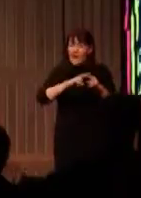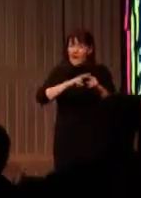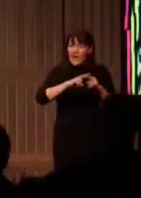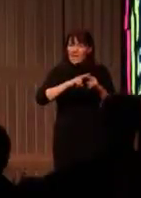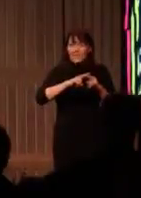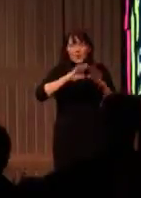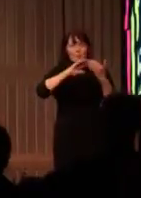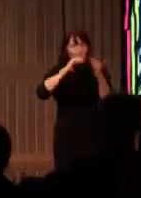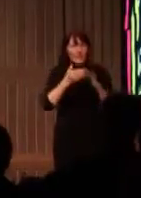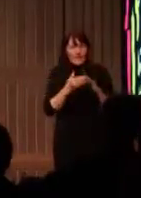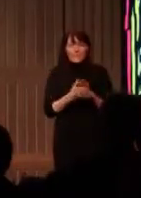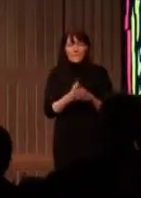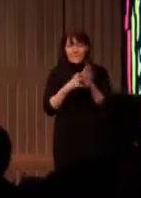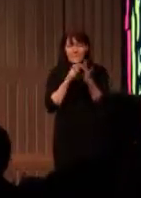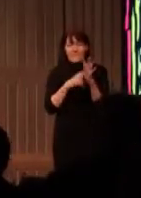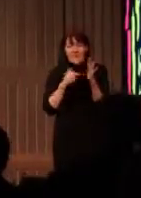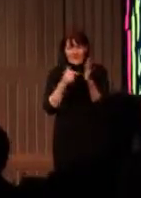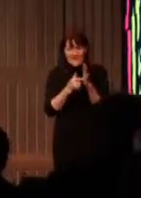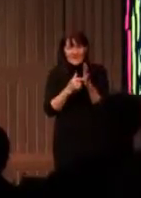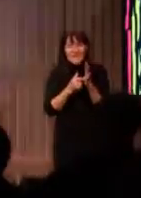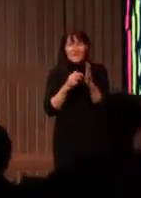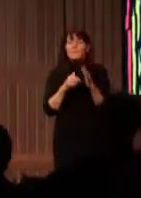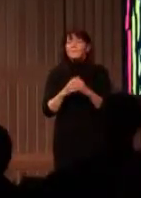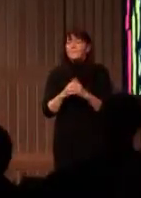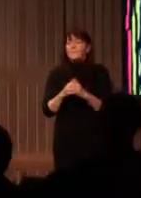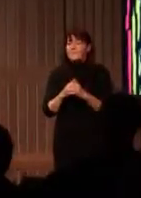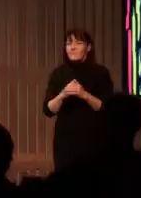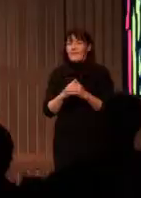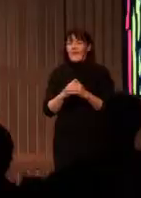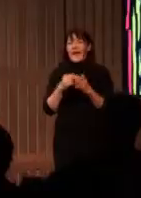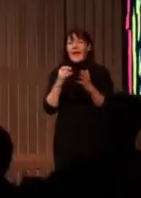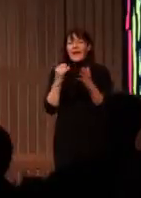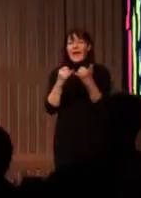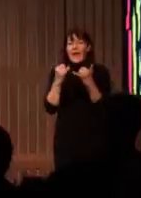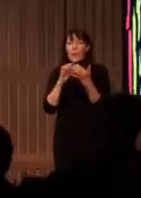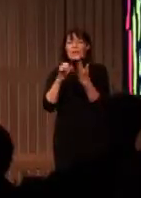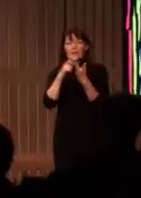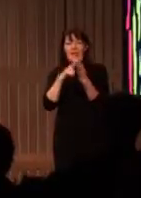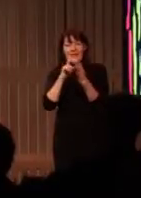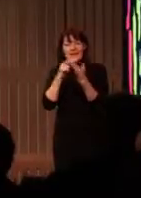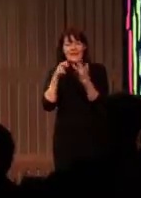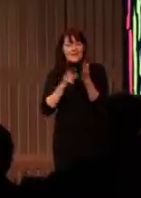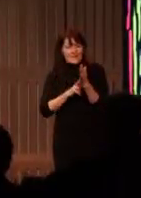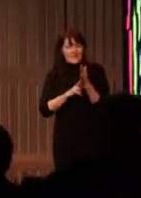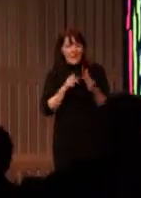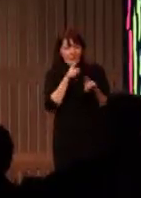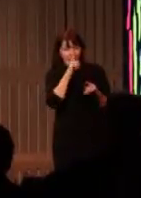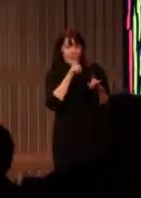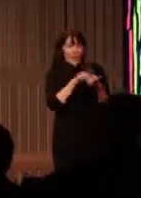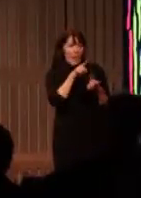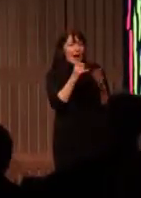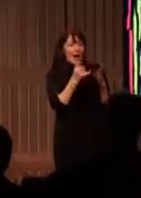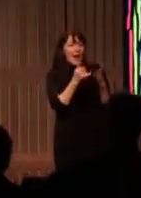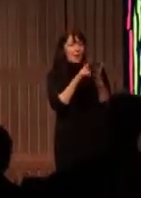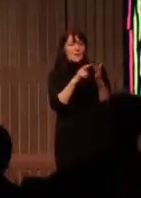Vincent Lingyari, and Bidjigal elder Uncle Chika Dixon, and people like Uncle Chika Madden,